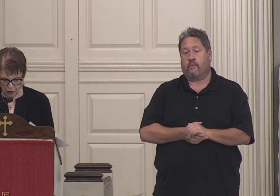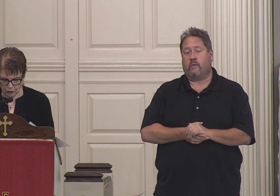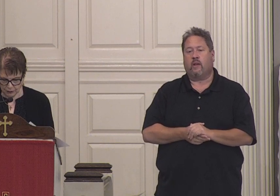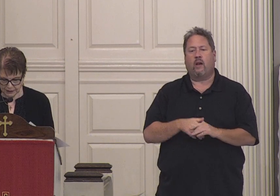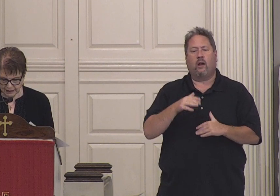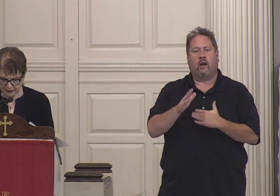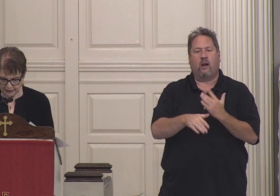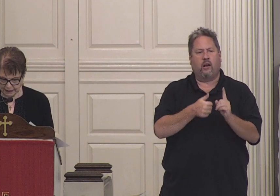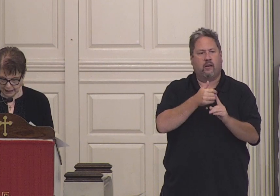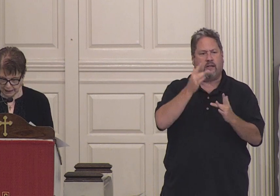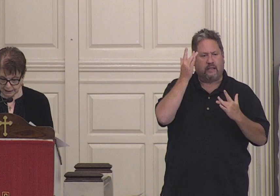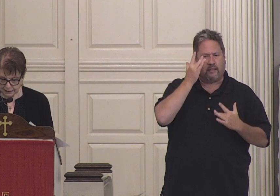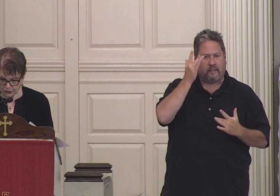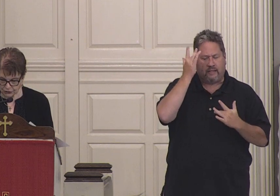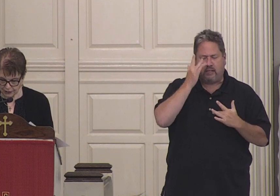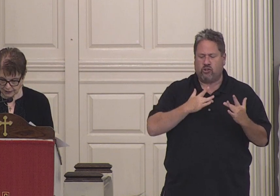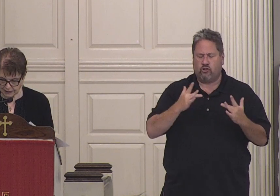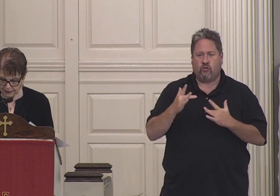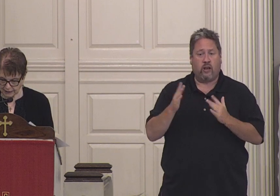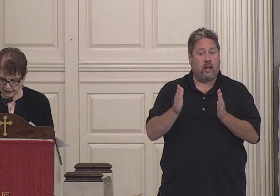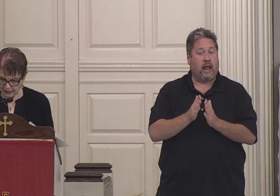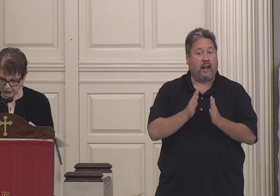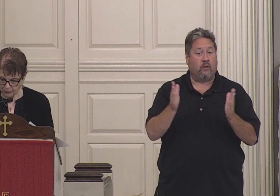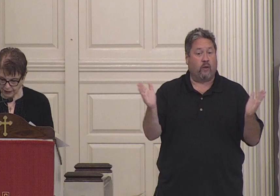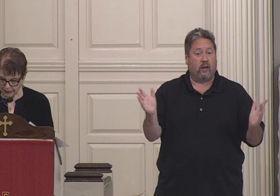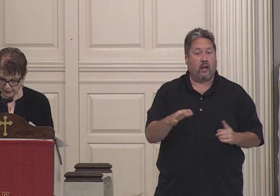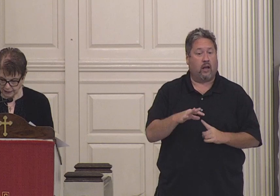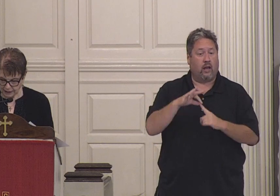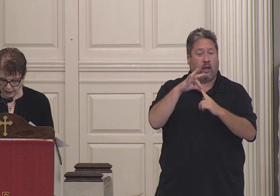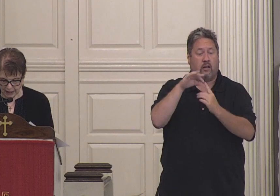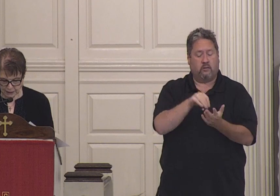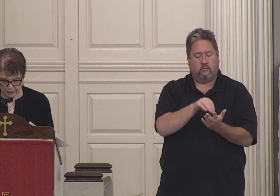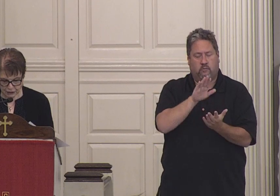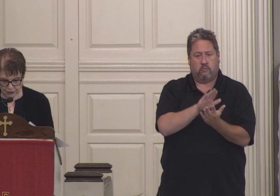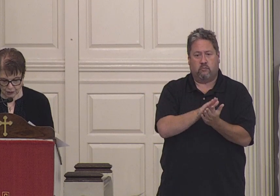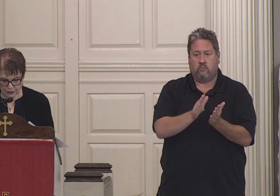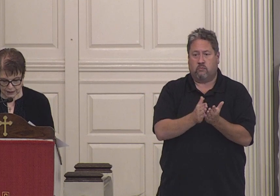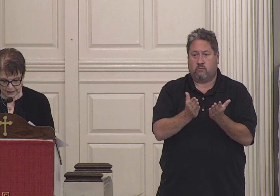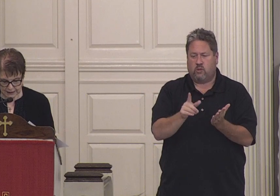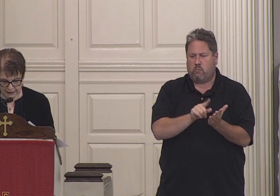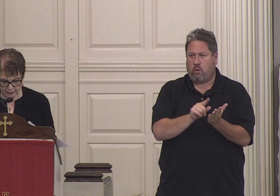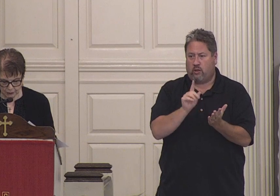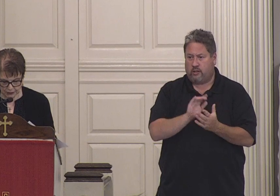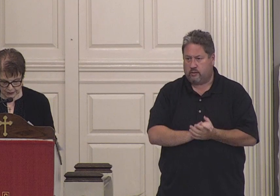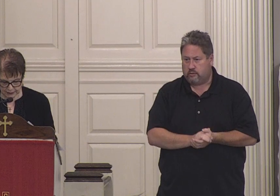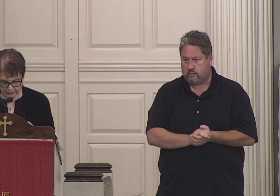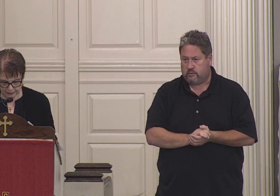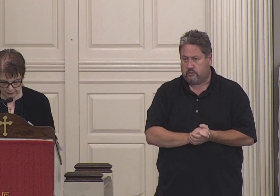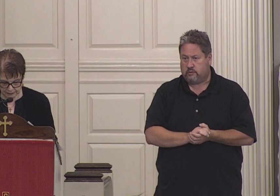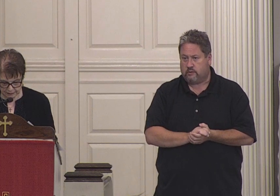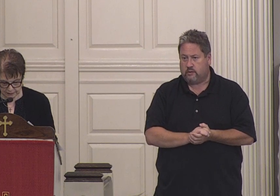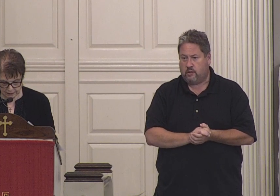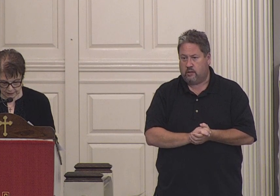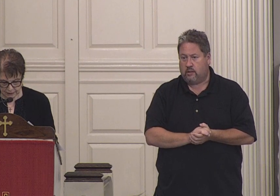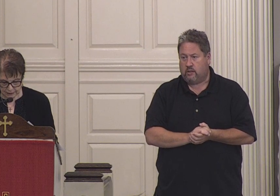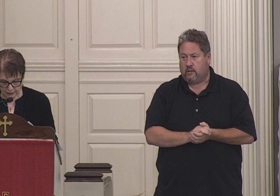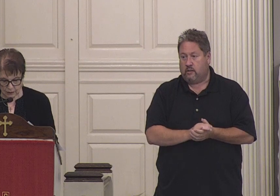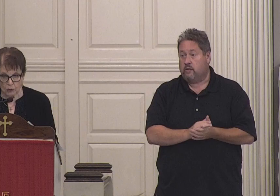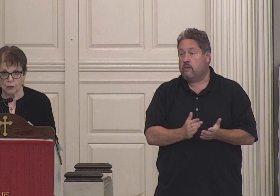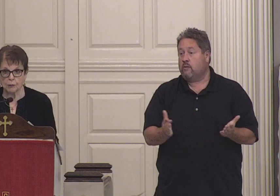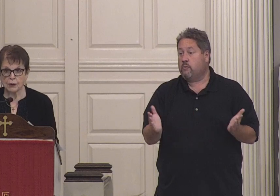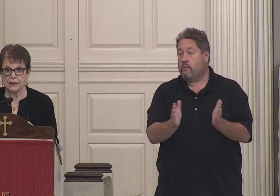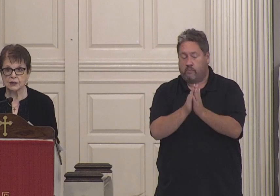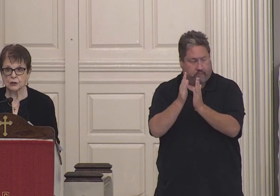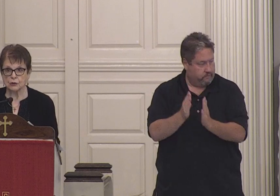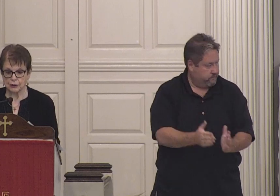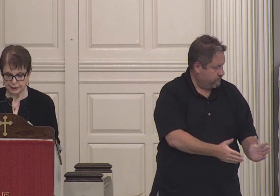For all who are sick and in distress in any way, especially those listed in the bulletin,